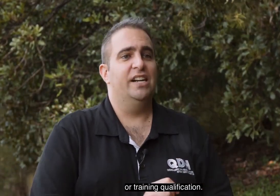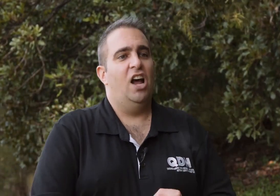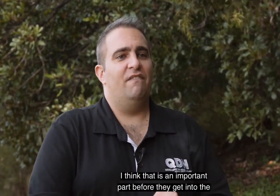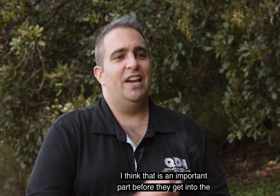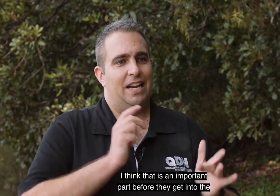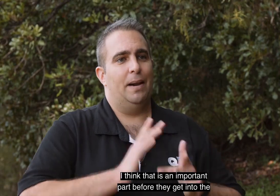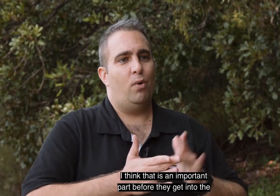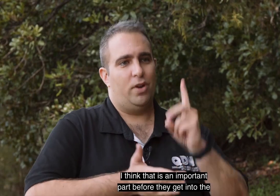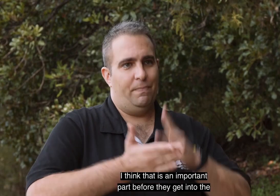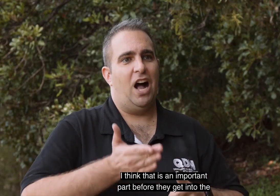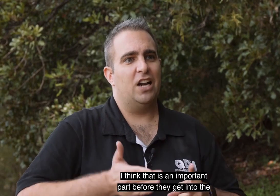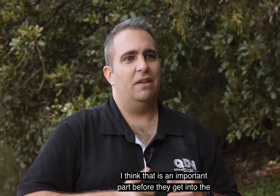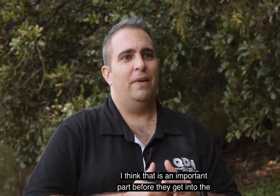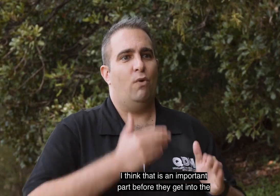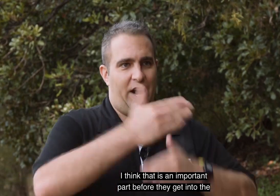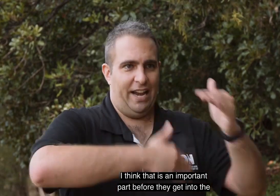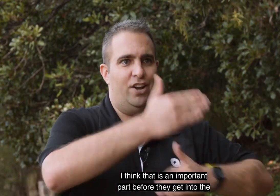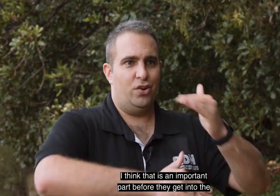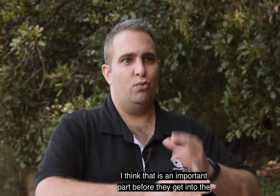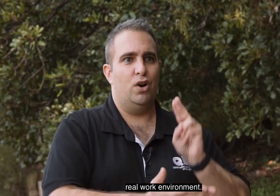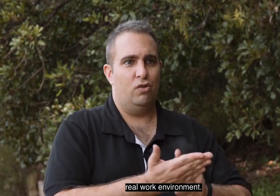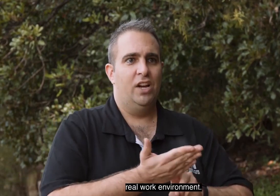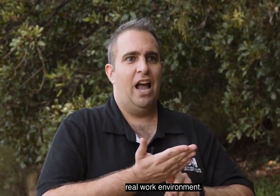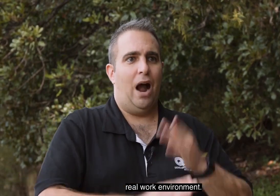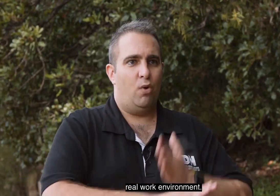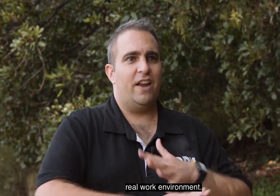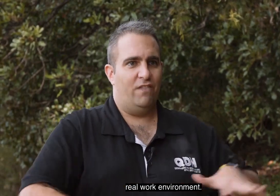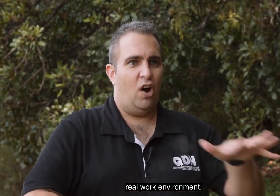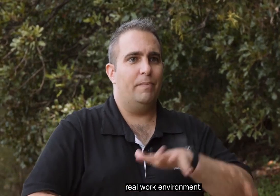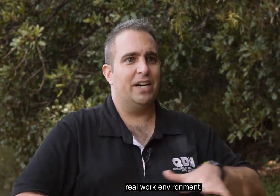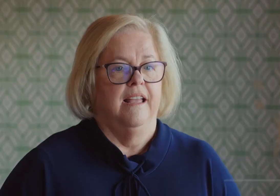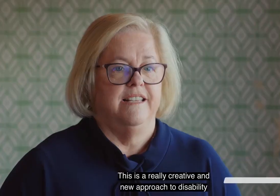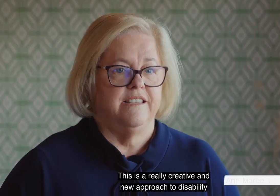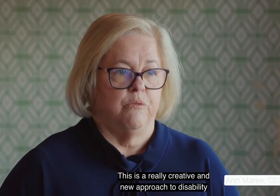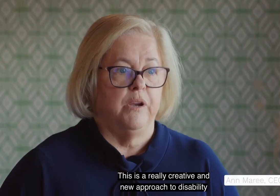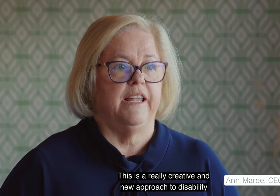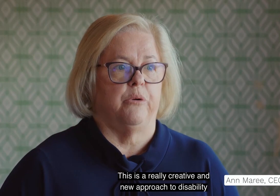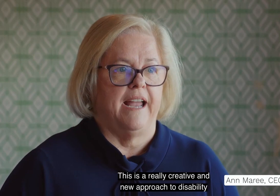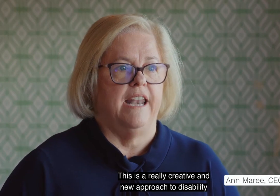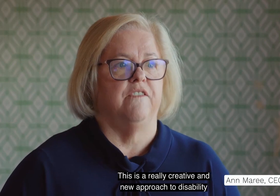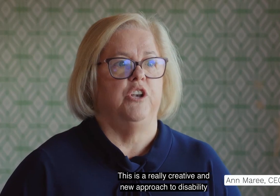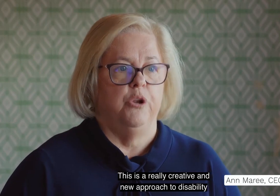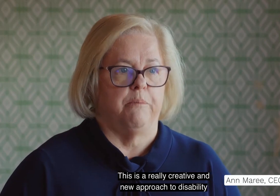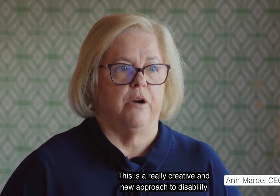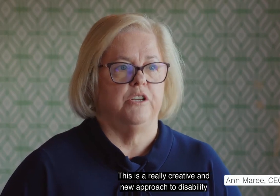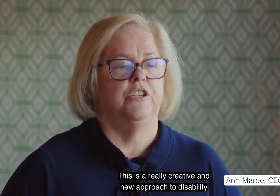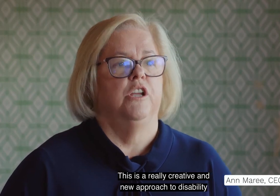I think that's an important part before they get into the real work environment. This is a really creative and new approach